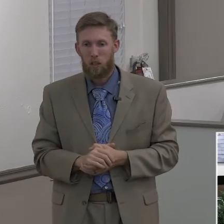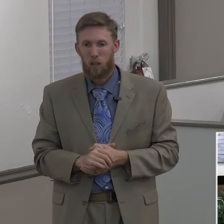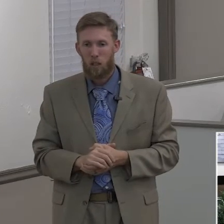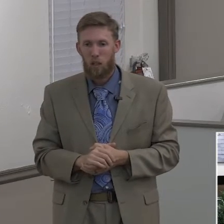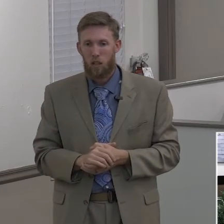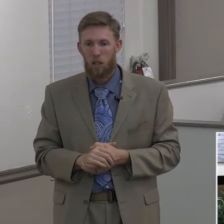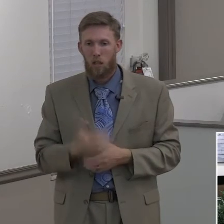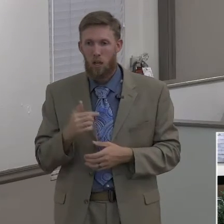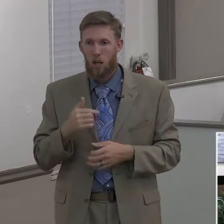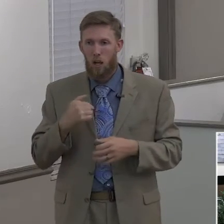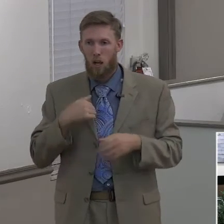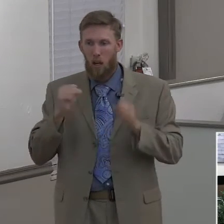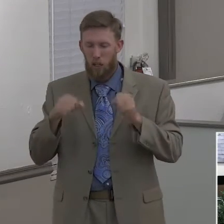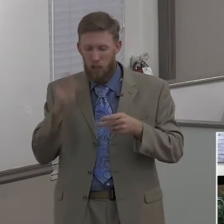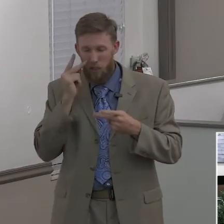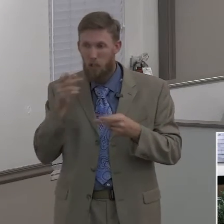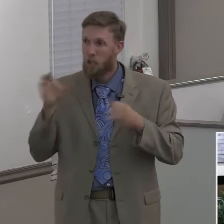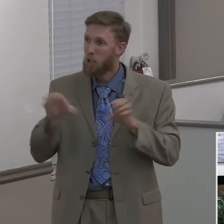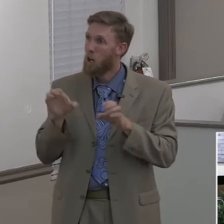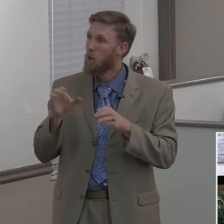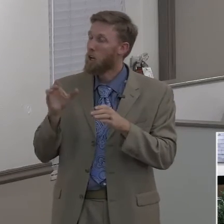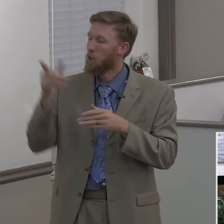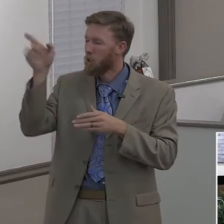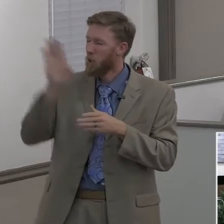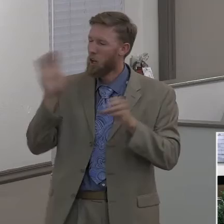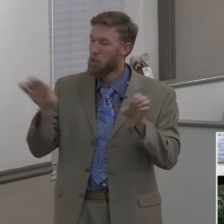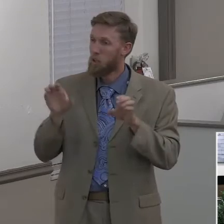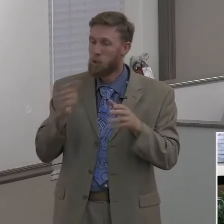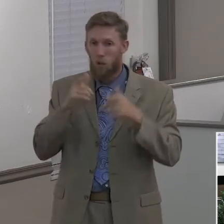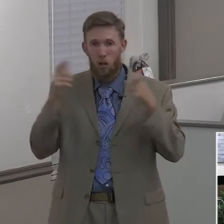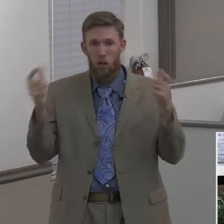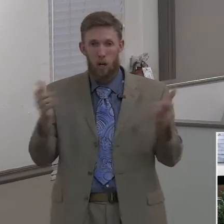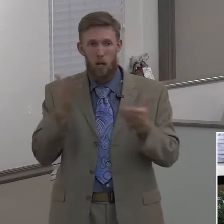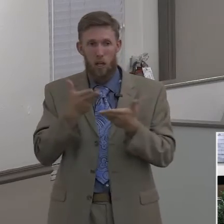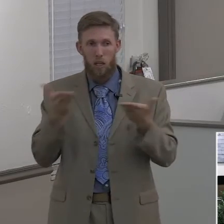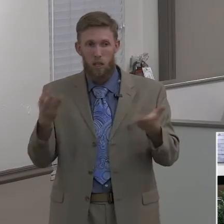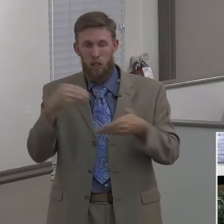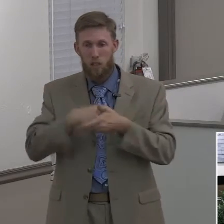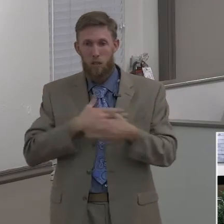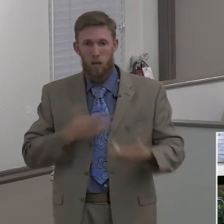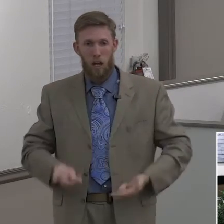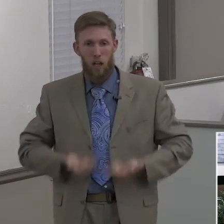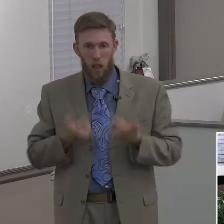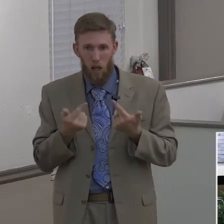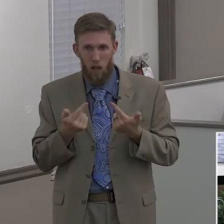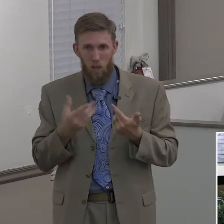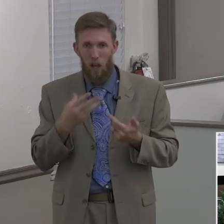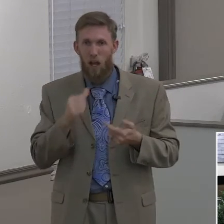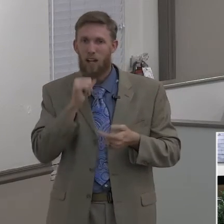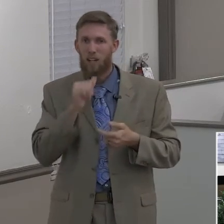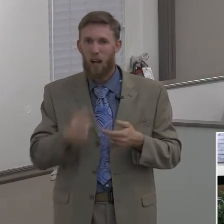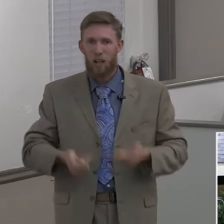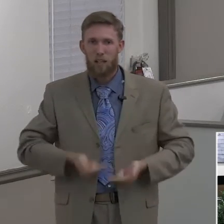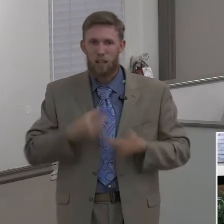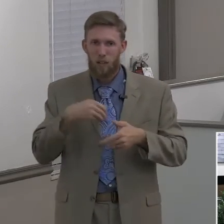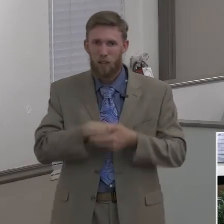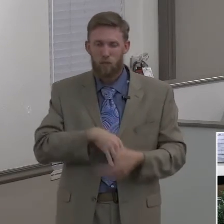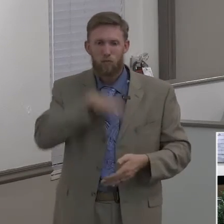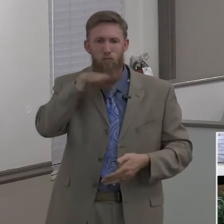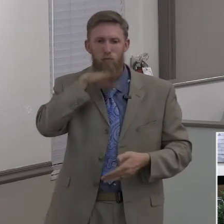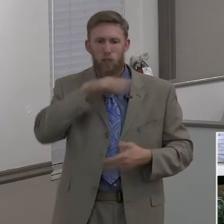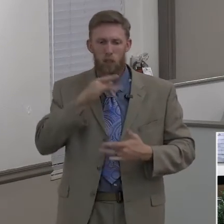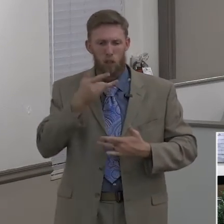So that I can see God do great and mighty things in my life and not just live a life of defeat and discouragement and